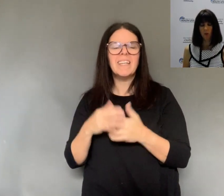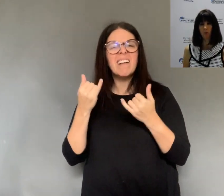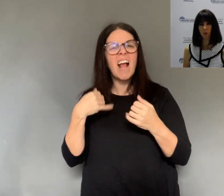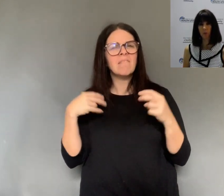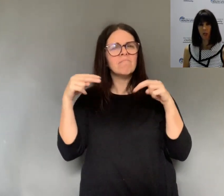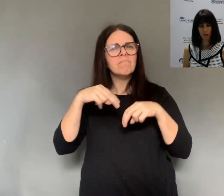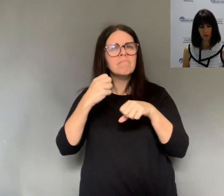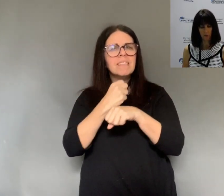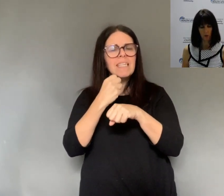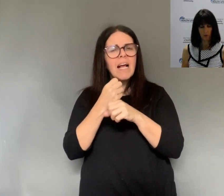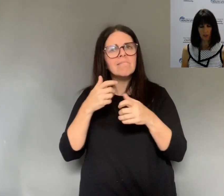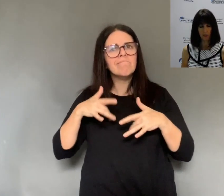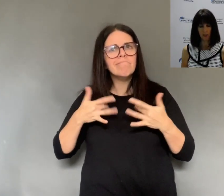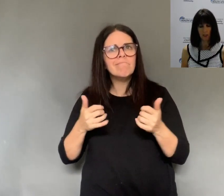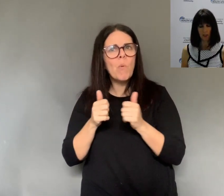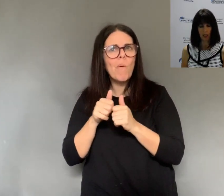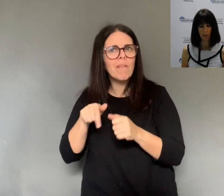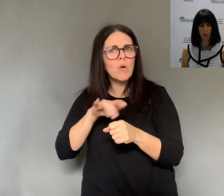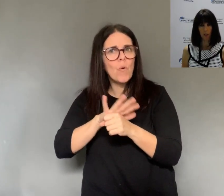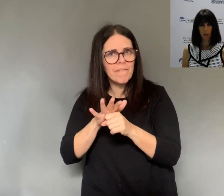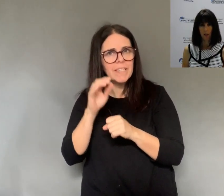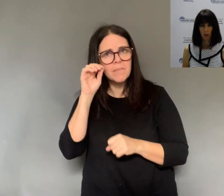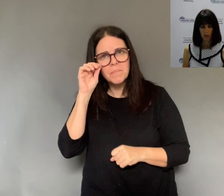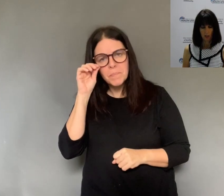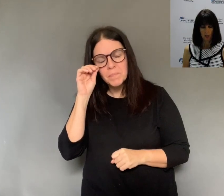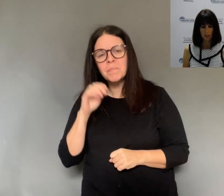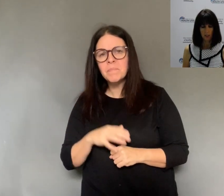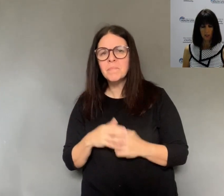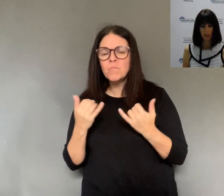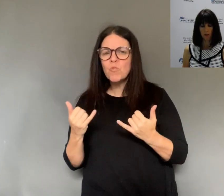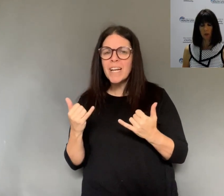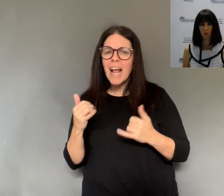64,922 confirmed cases of COVID-19 in Canada and